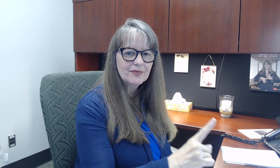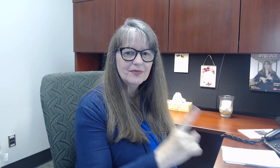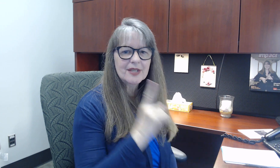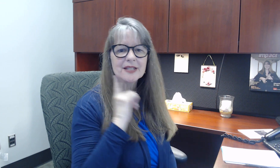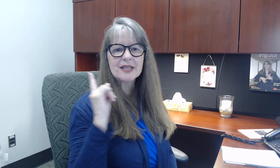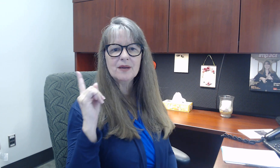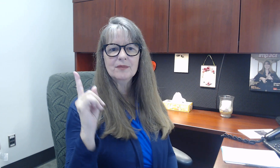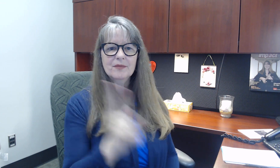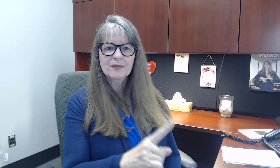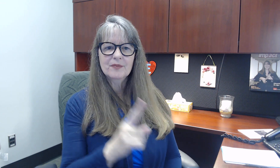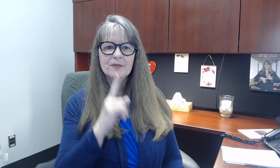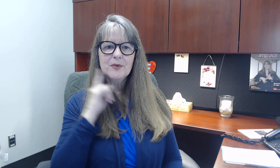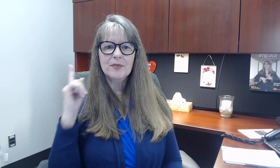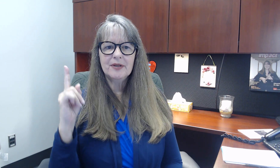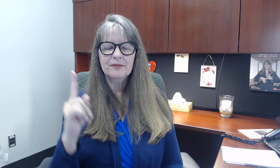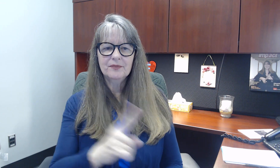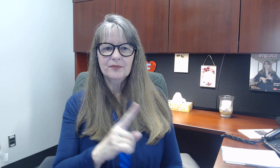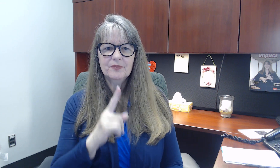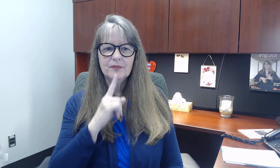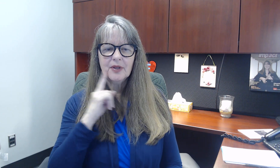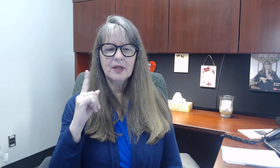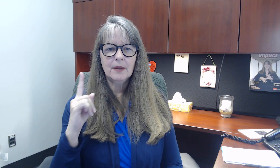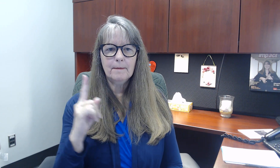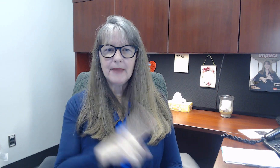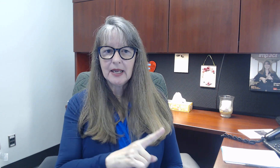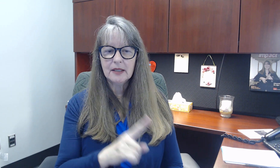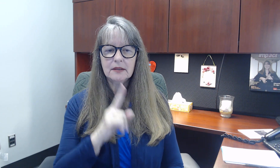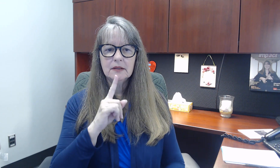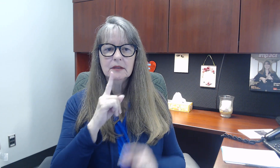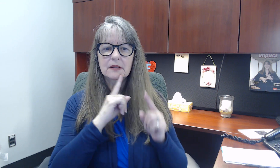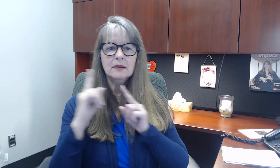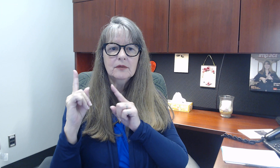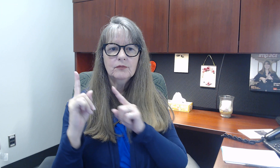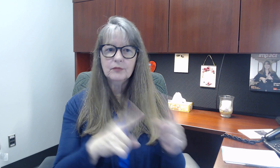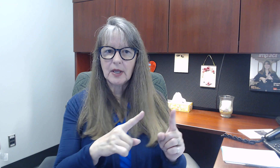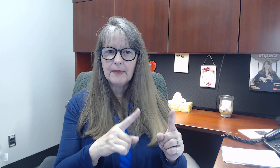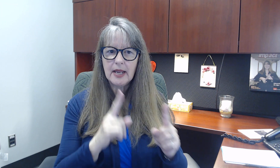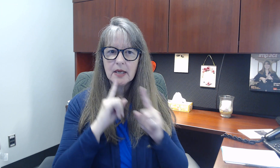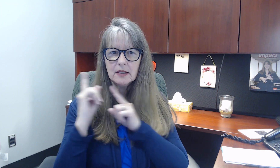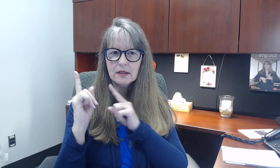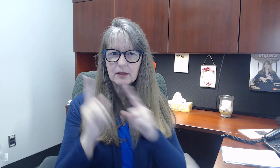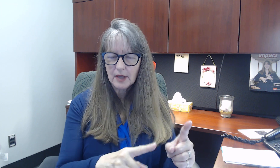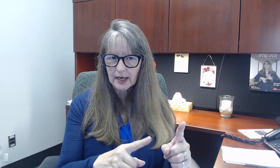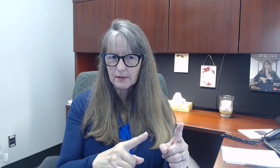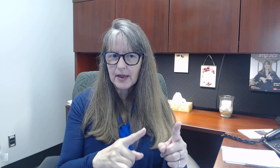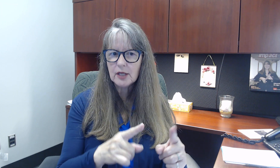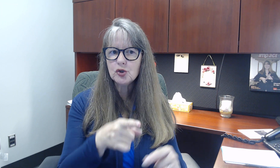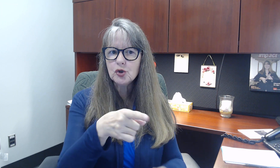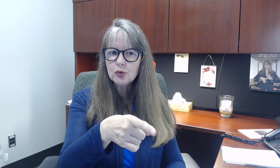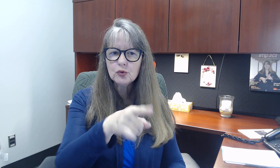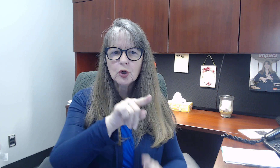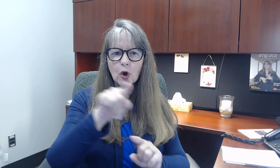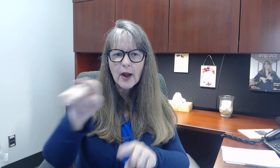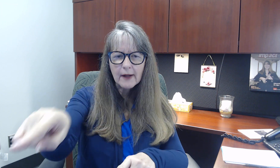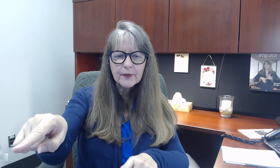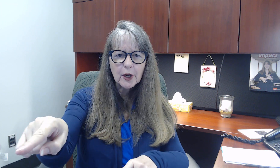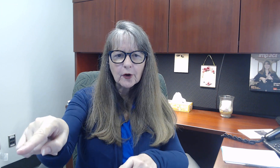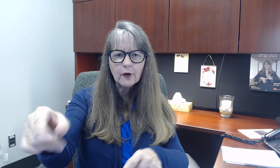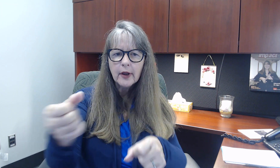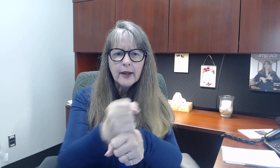It's the same movement. Command. Command. I command you to go out there and